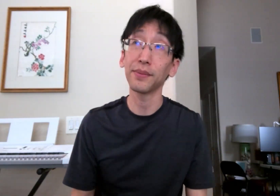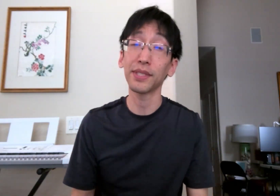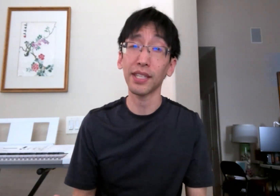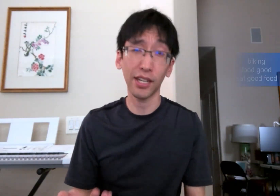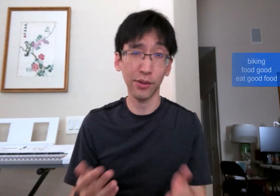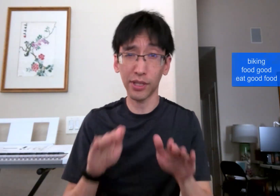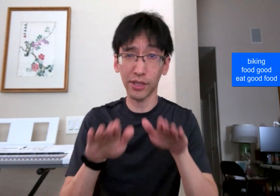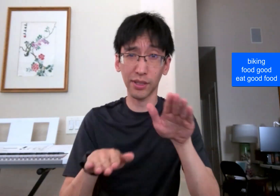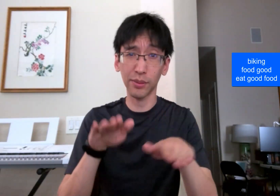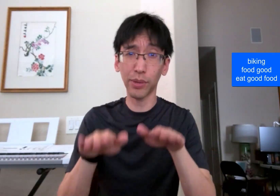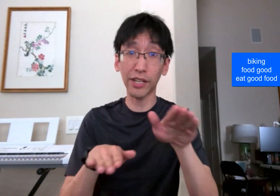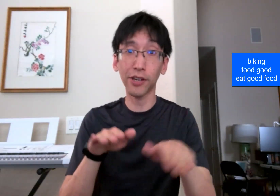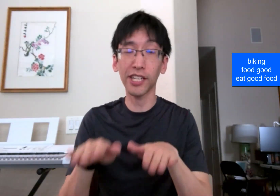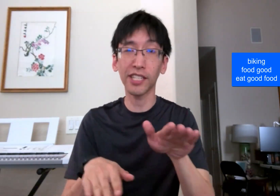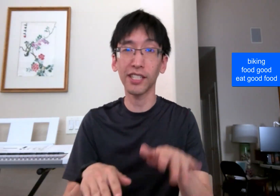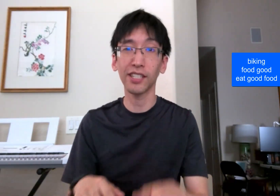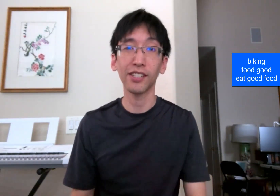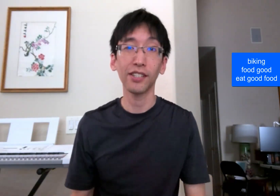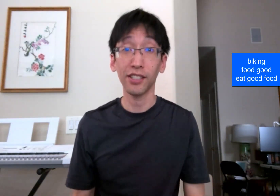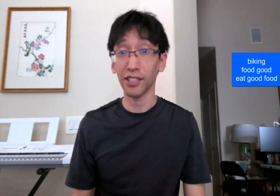museums. We went bike riding, you know,